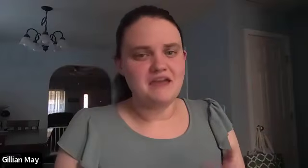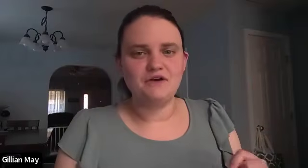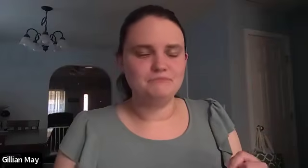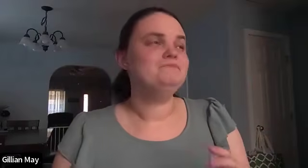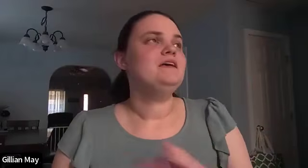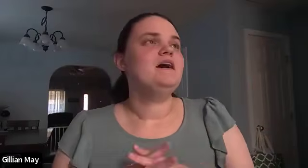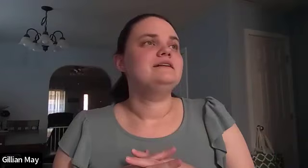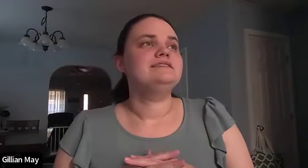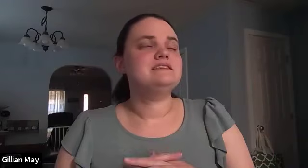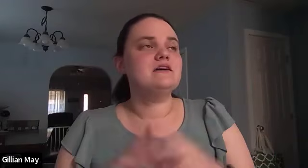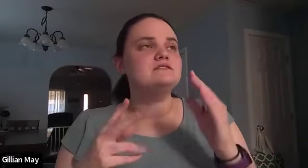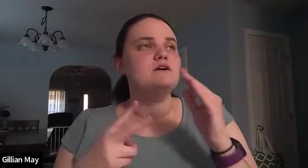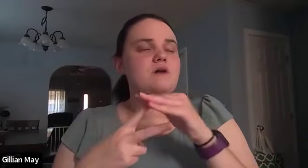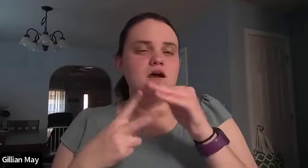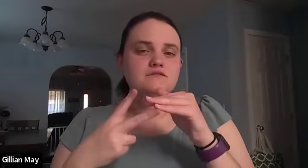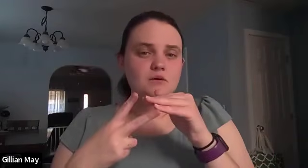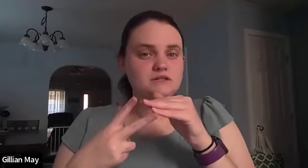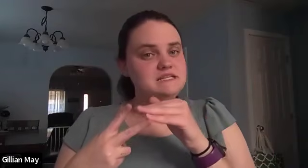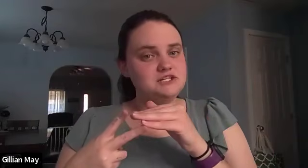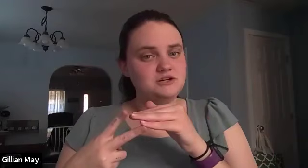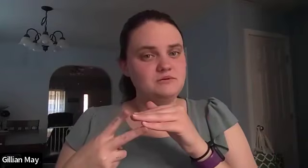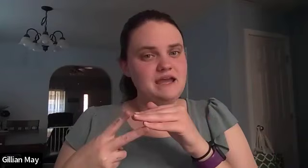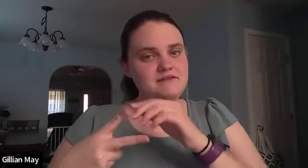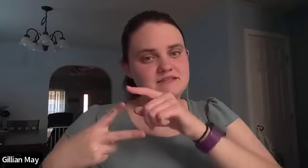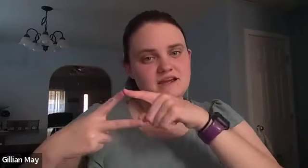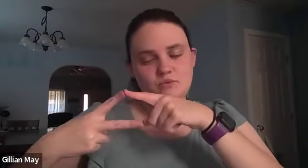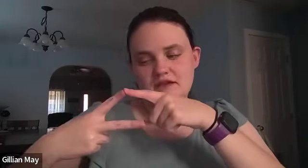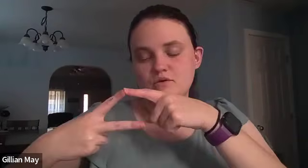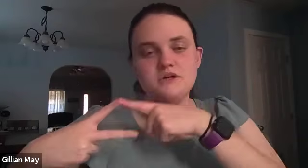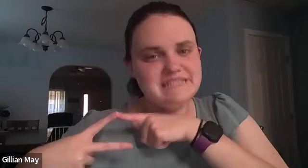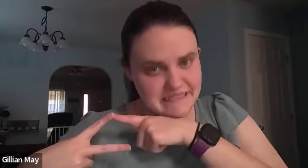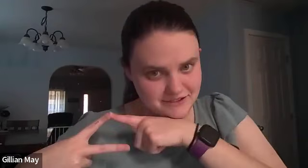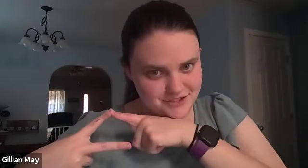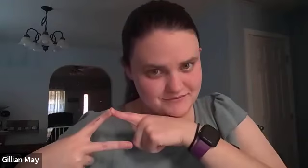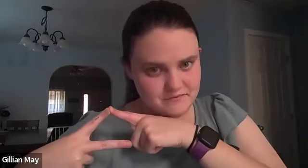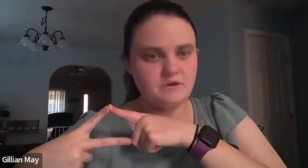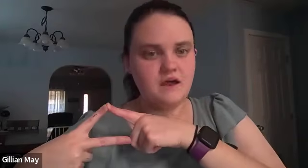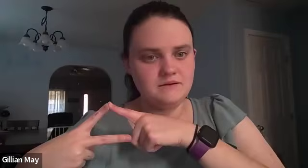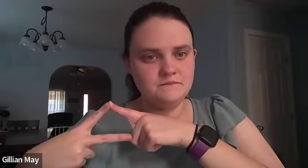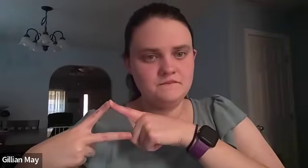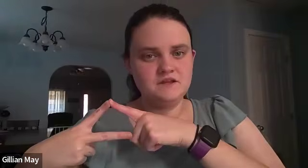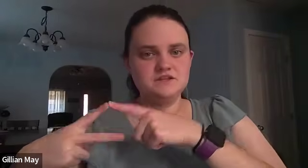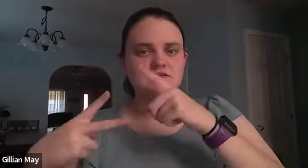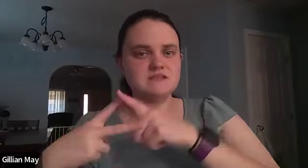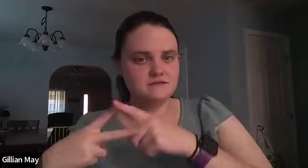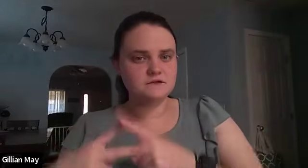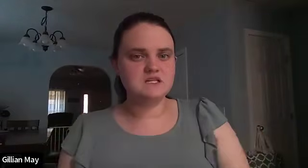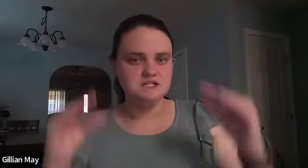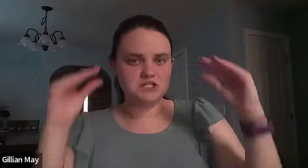a verb. So out of that word teacher, we have the word teach. Okay. So the sign for teach